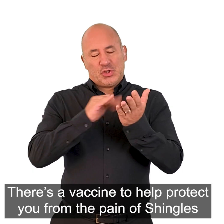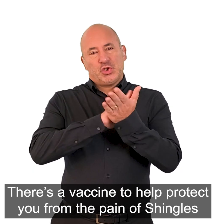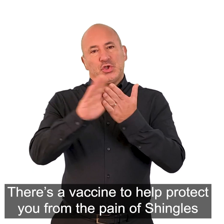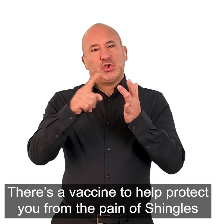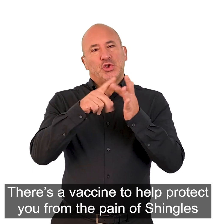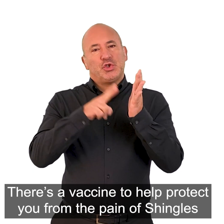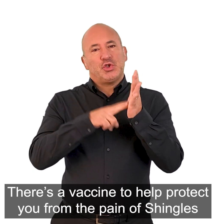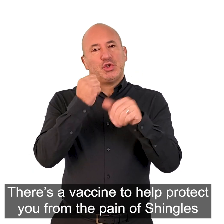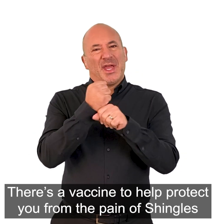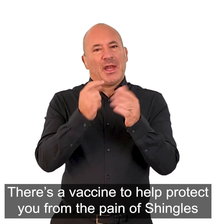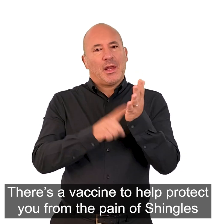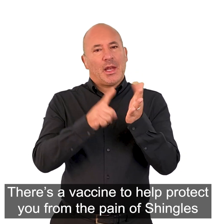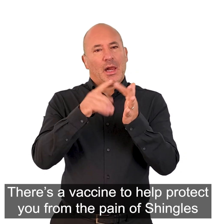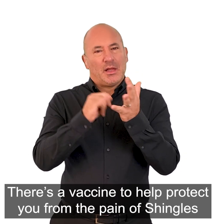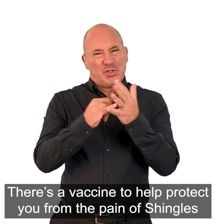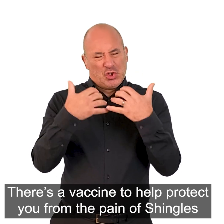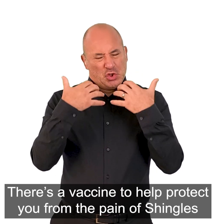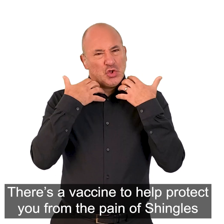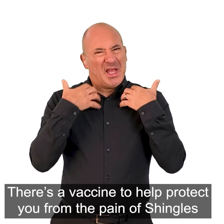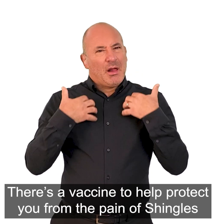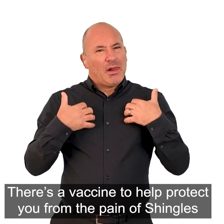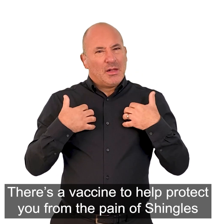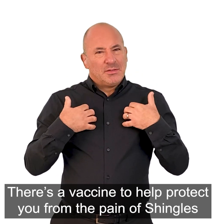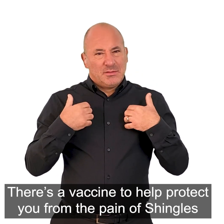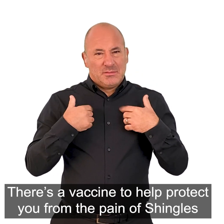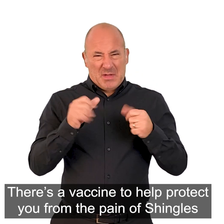There's a vaccine to help protect you from the pain of shingles.